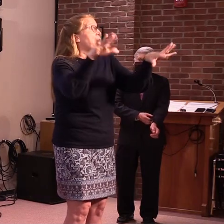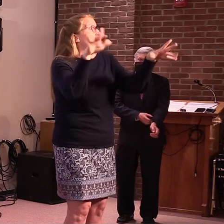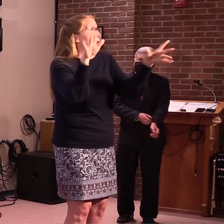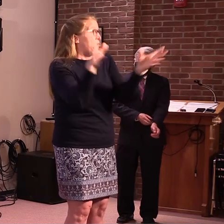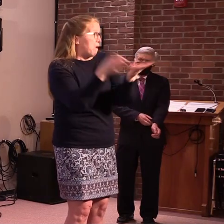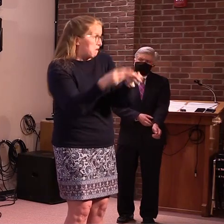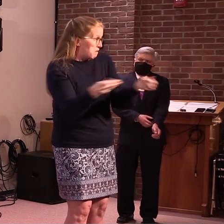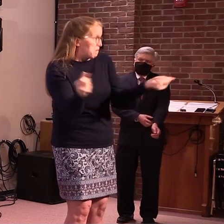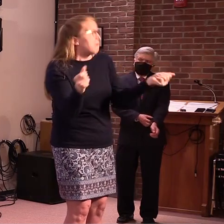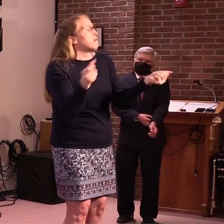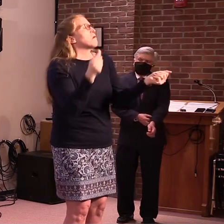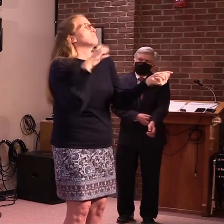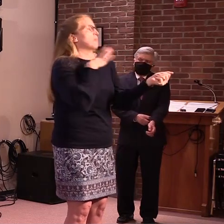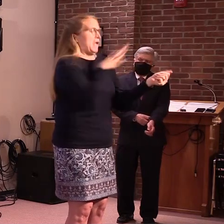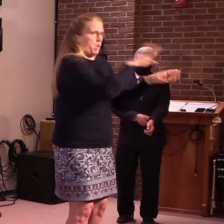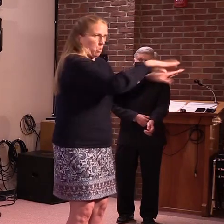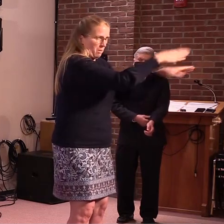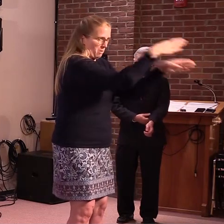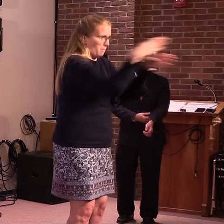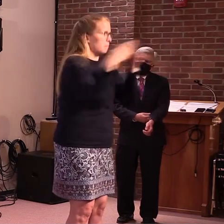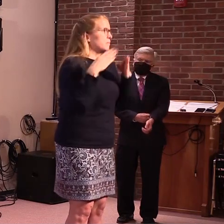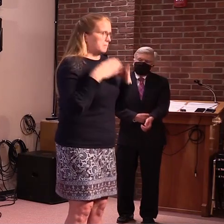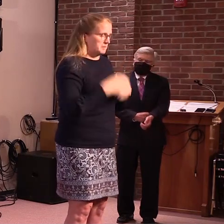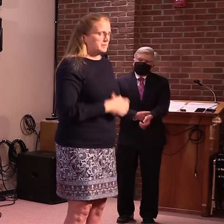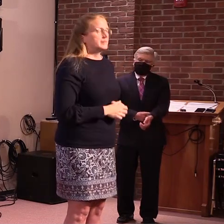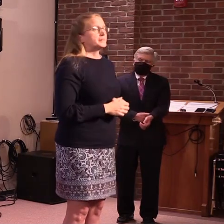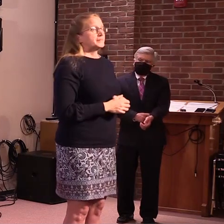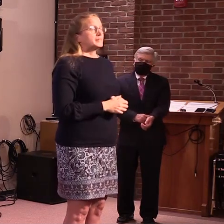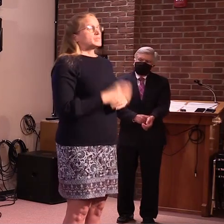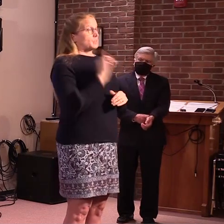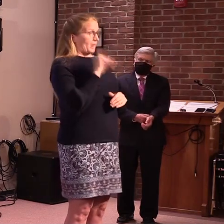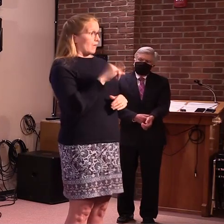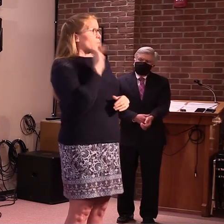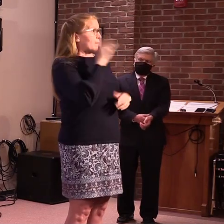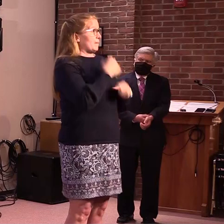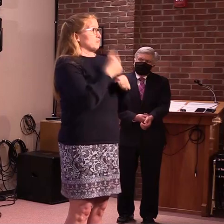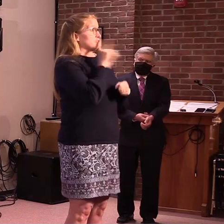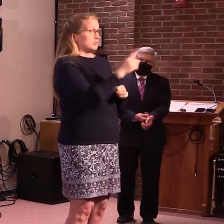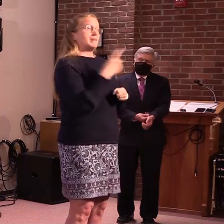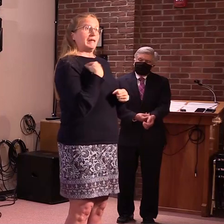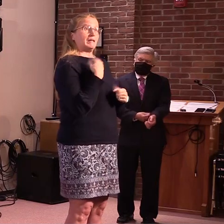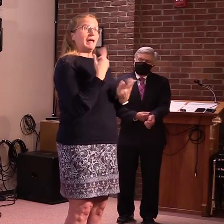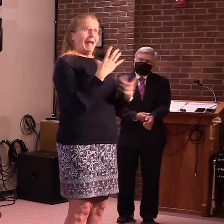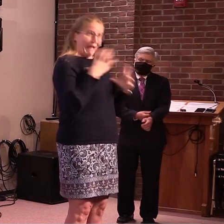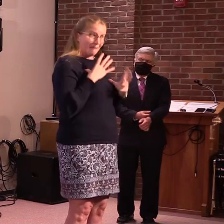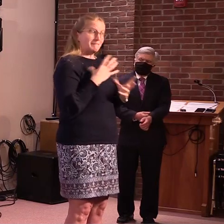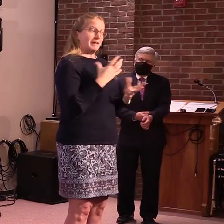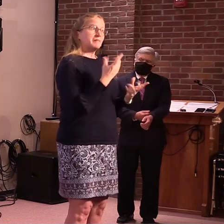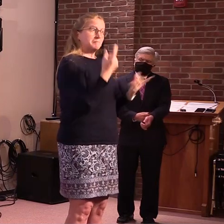in-person instruction in the fall, we're also preparing to improve our ability to provide remote learning as a contingency.